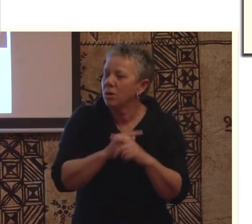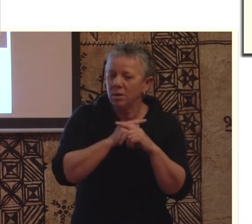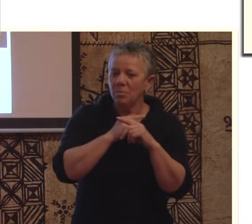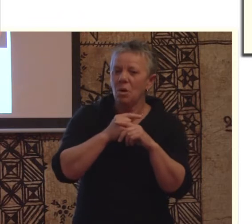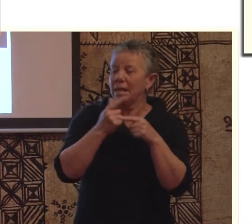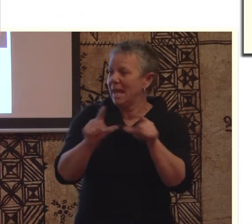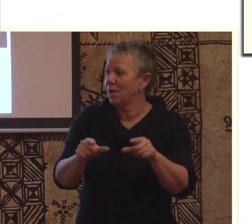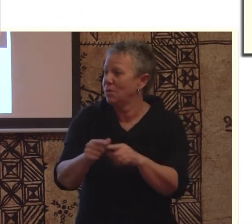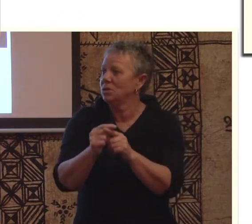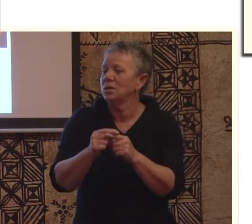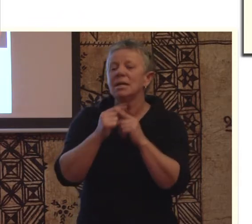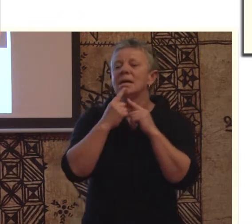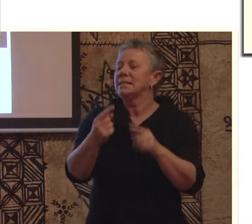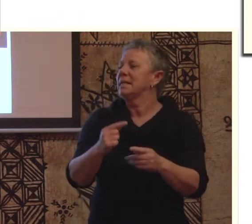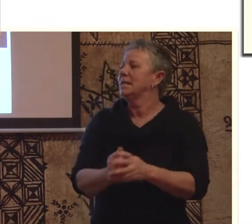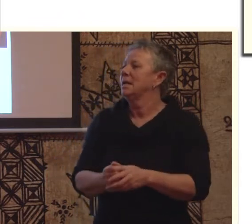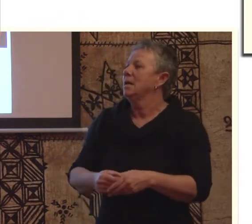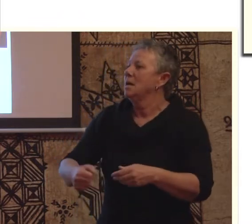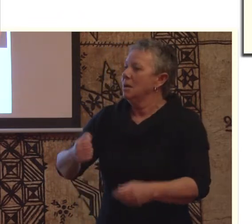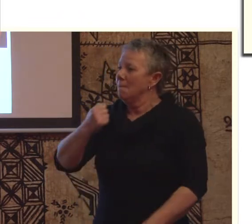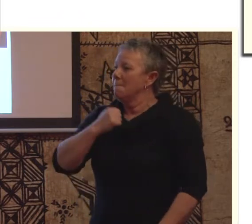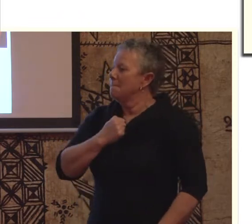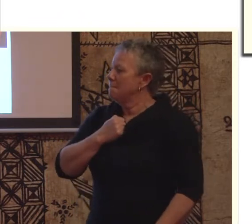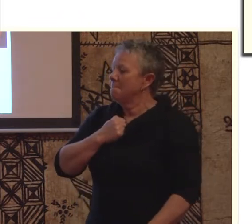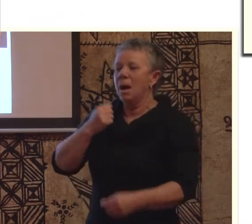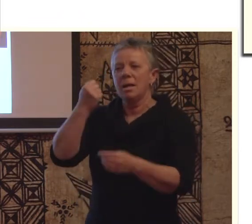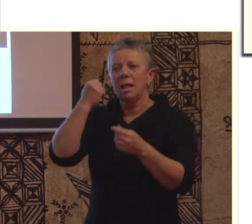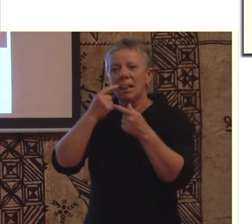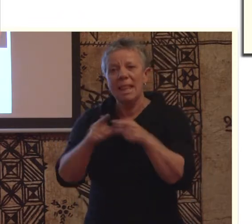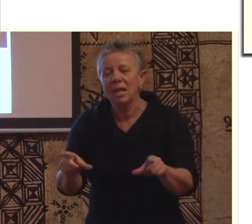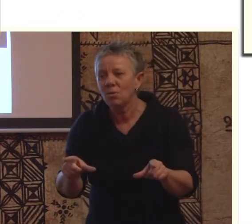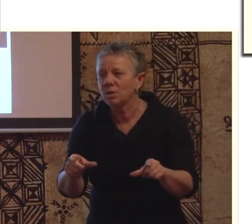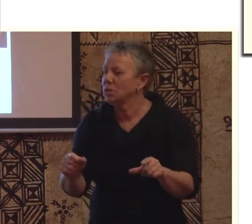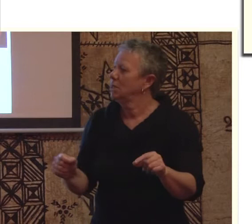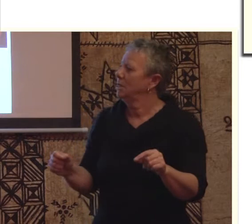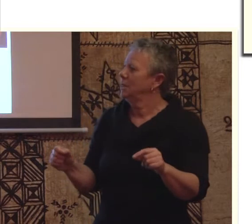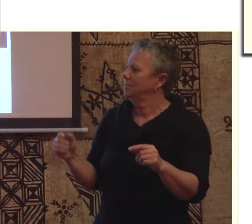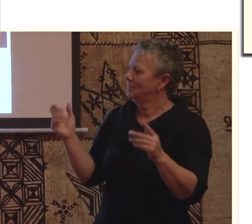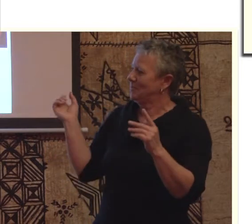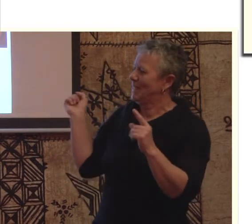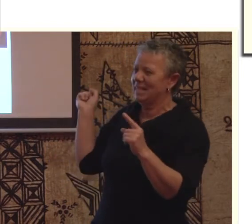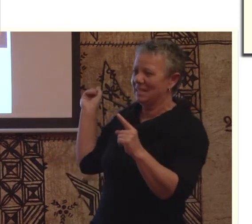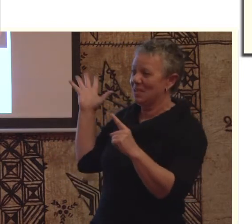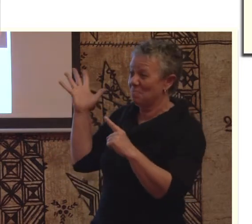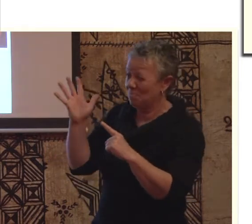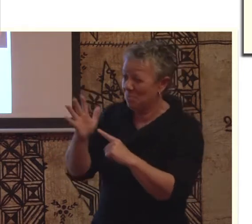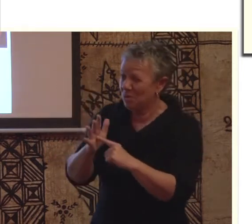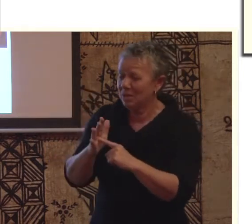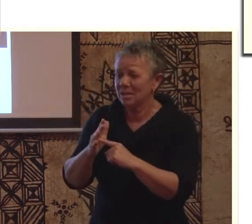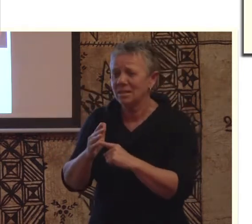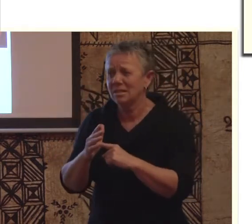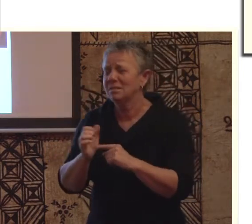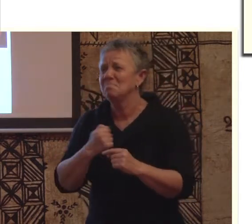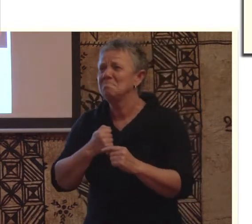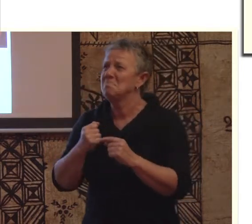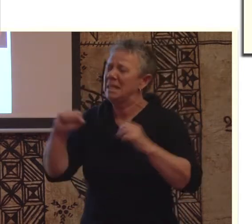oho oho, tōku reo, tōku whakakai marihi, tōku reo, tōku māpihi mauria. A translation of that is, my language